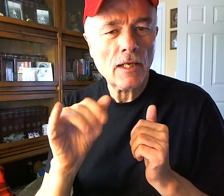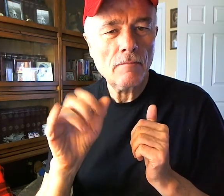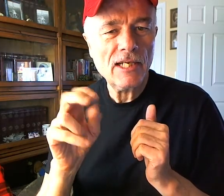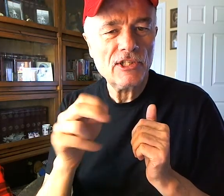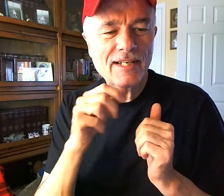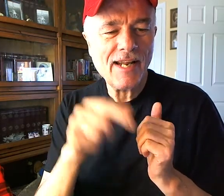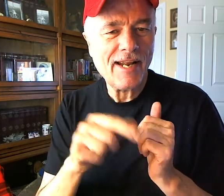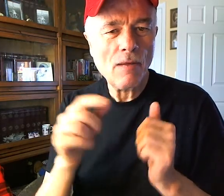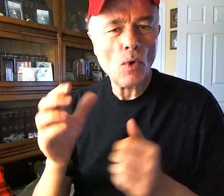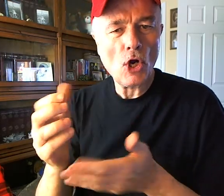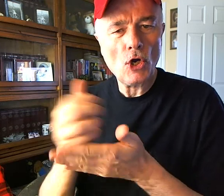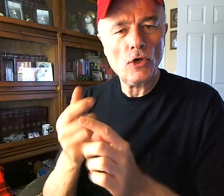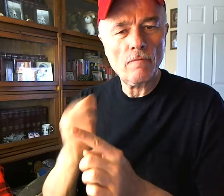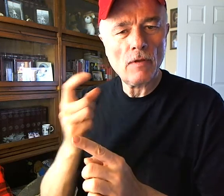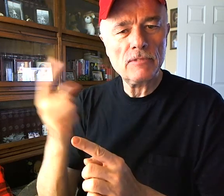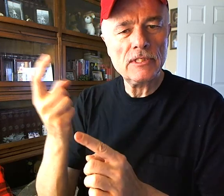Now it's time to put it all together.